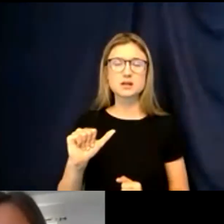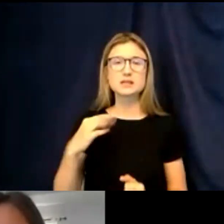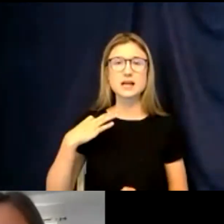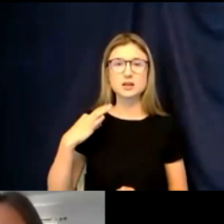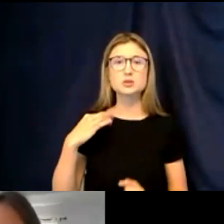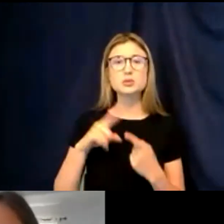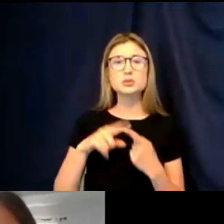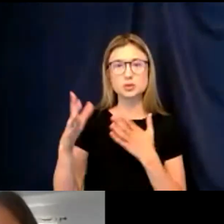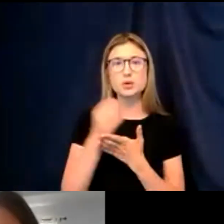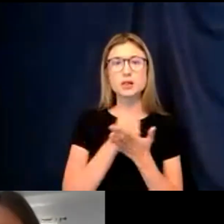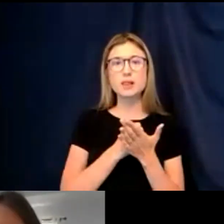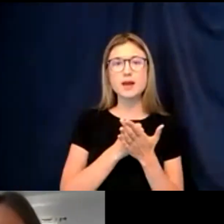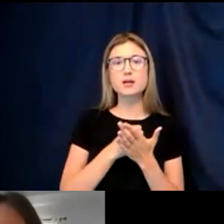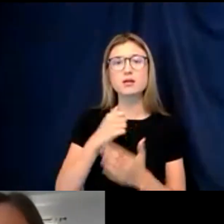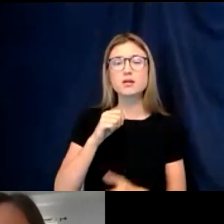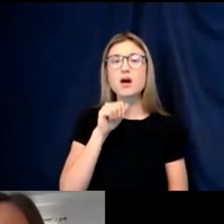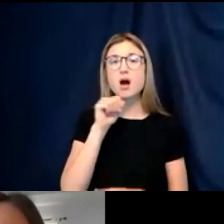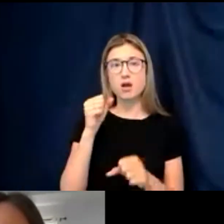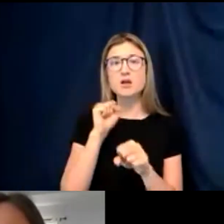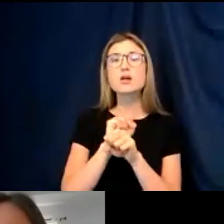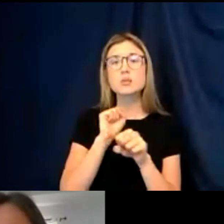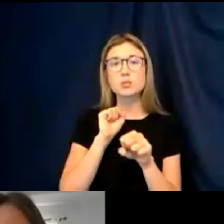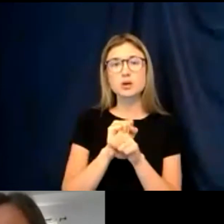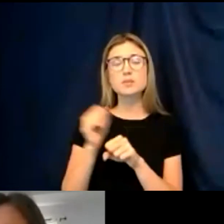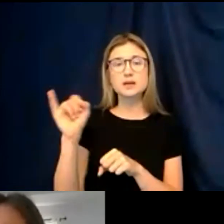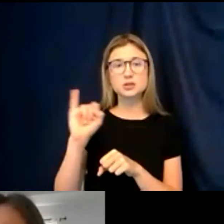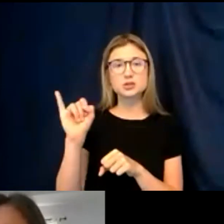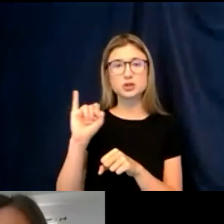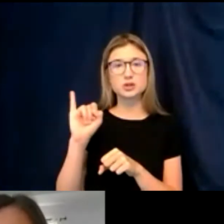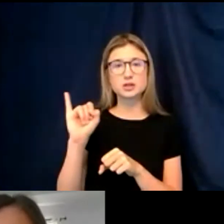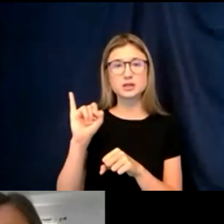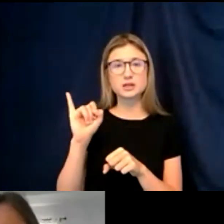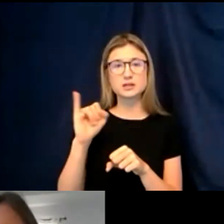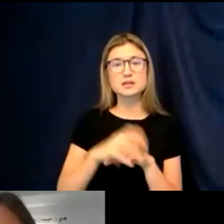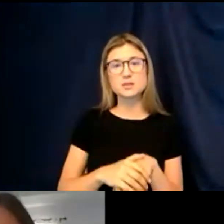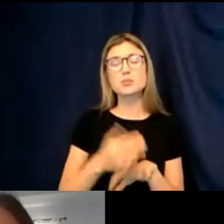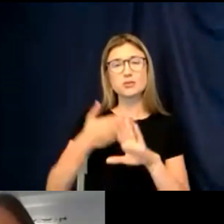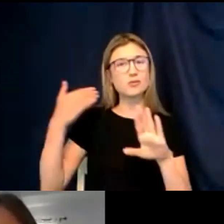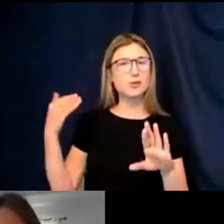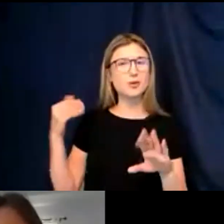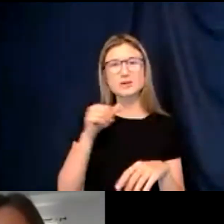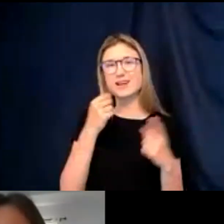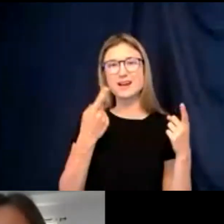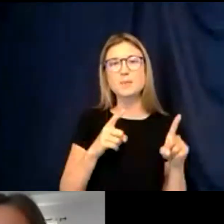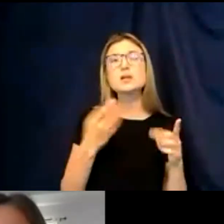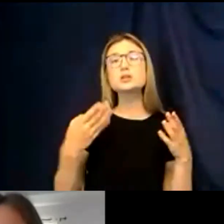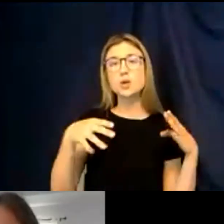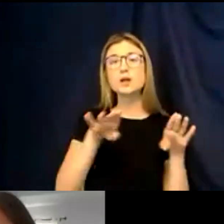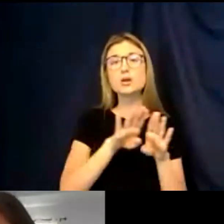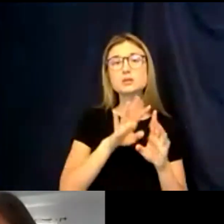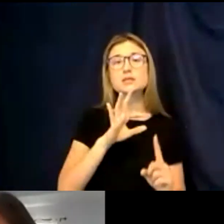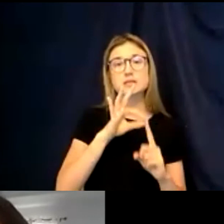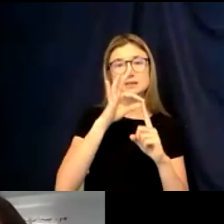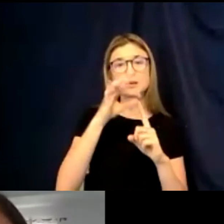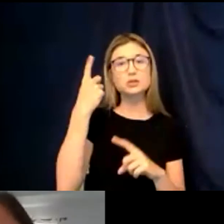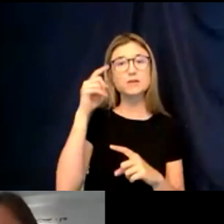insurance at Ability One agencies, which previously was not the case. So it closes an exemption for that particular